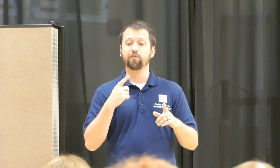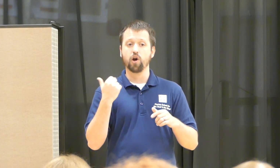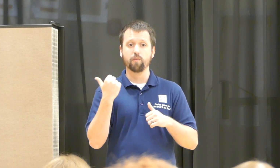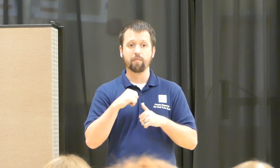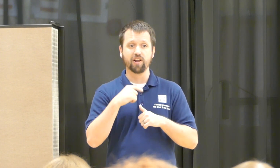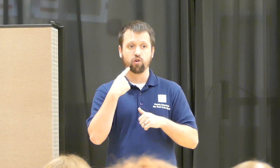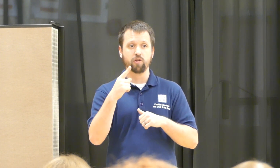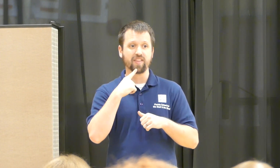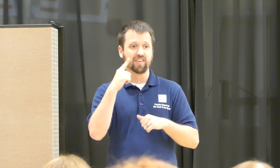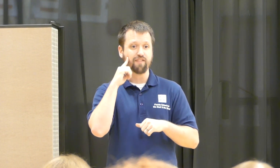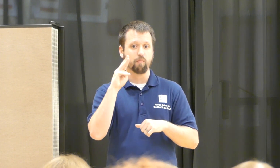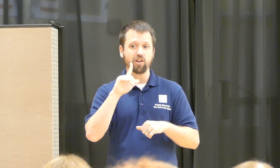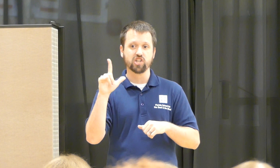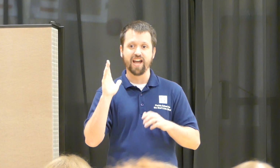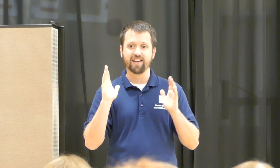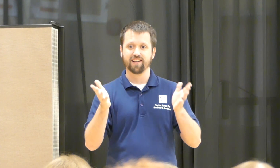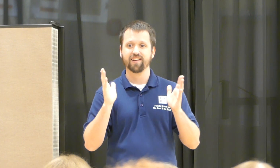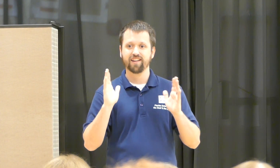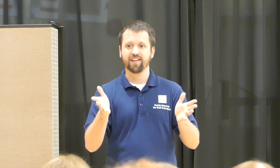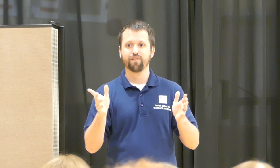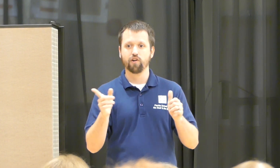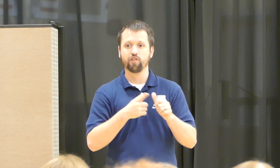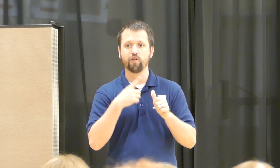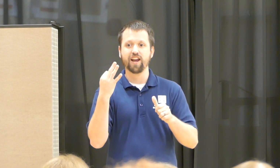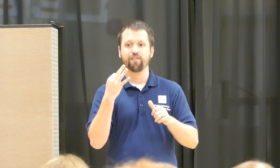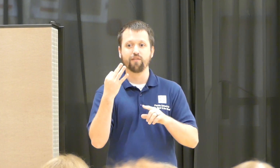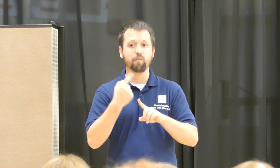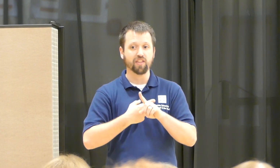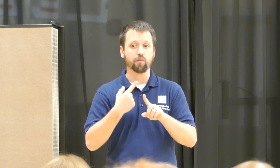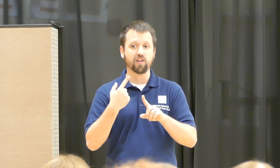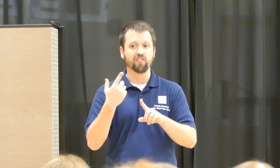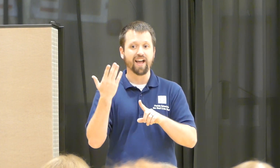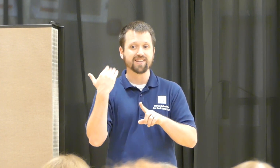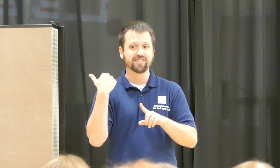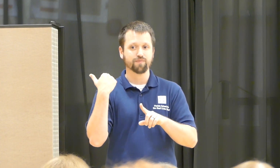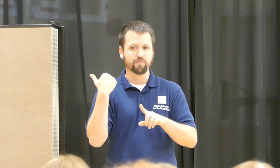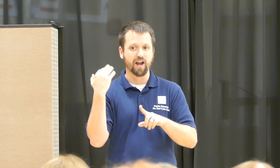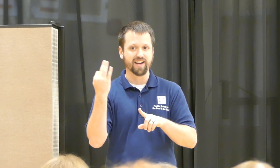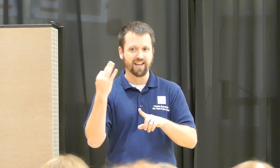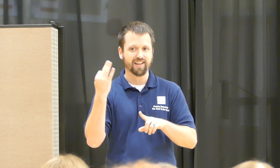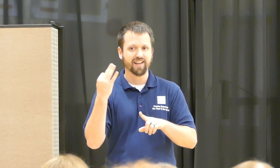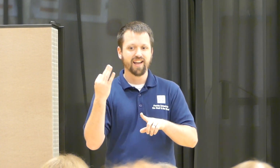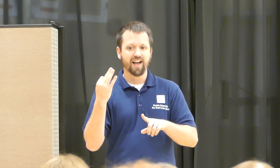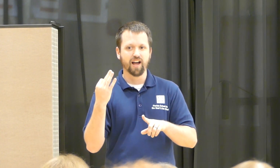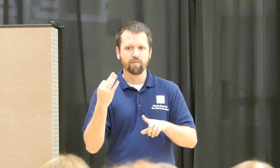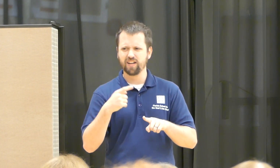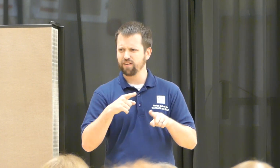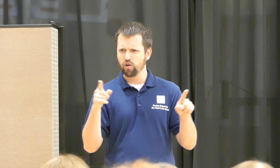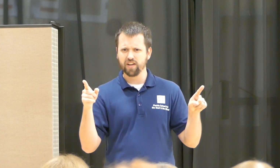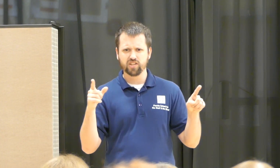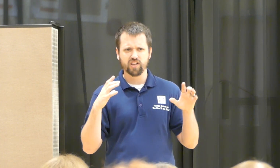y'all remember I told you about the deaf mall chat? First Friday of every month, it wasn't last Friday. Did any of y'all get a chance to